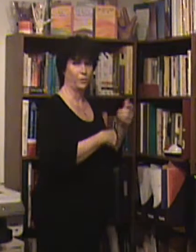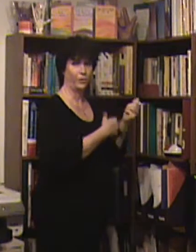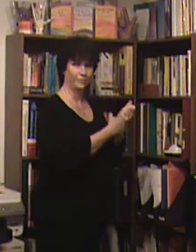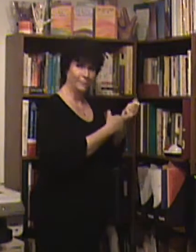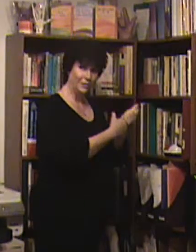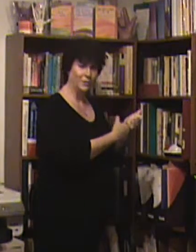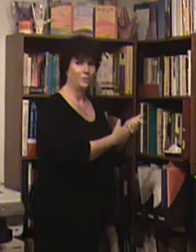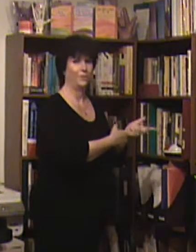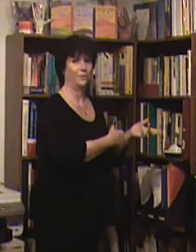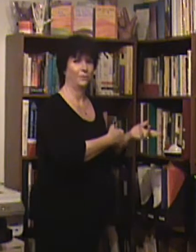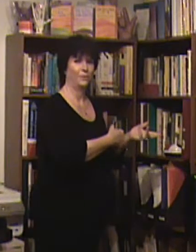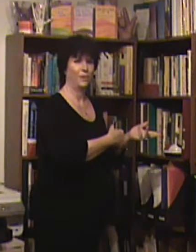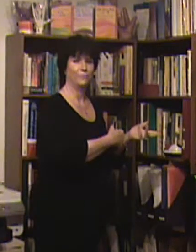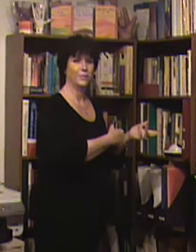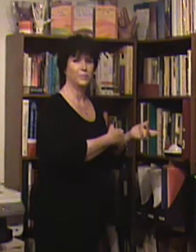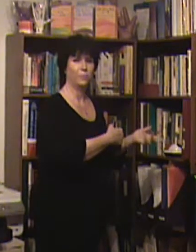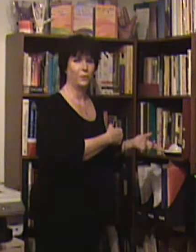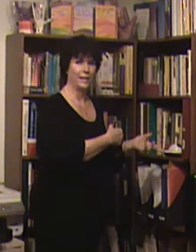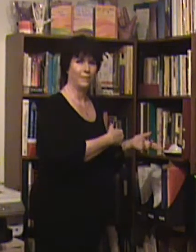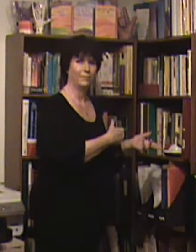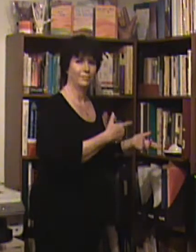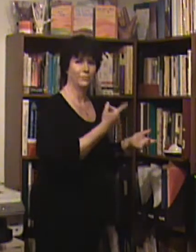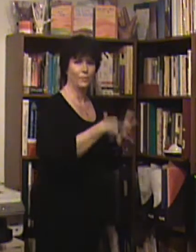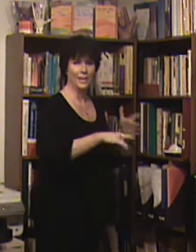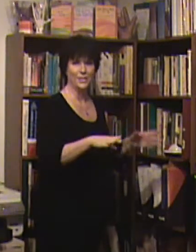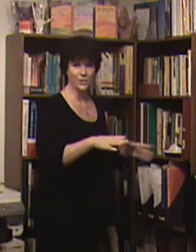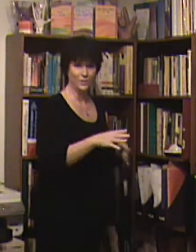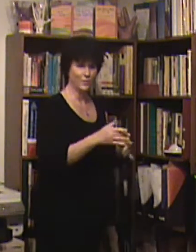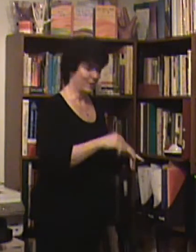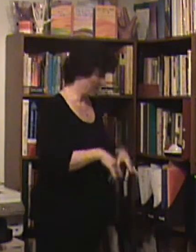for reference supporting what I do as well.